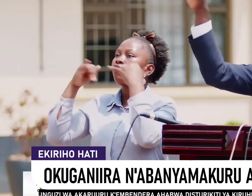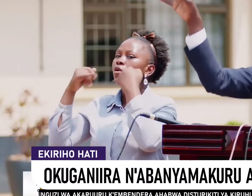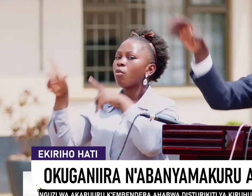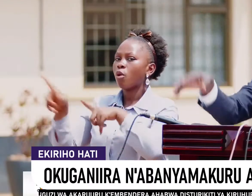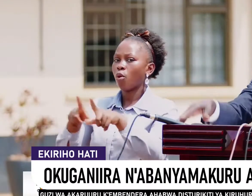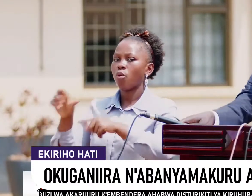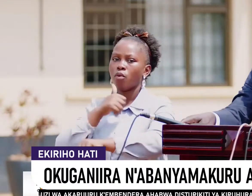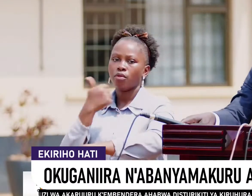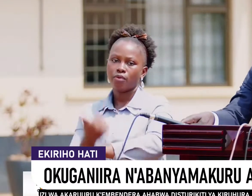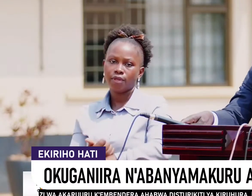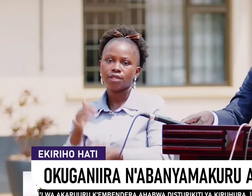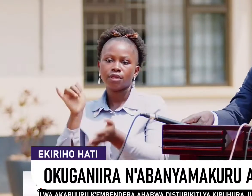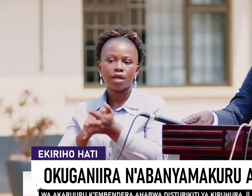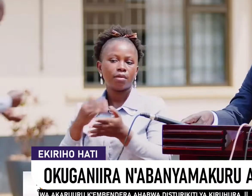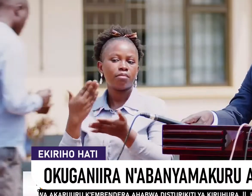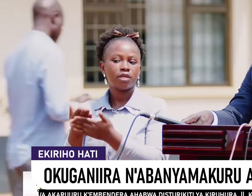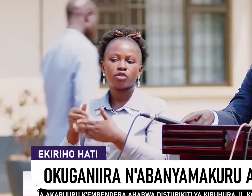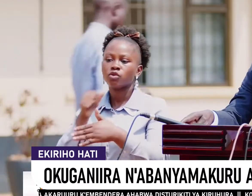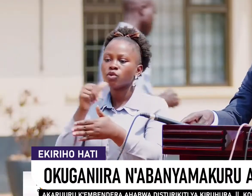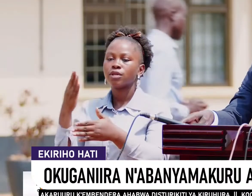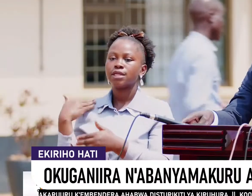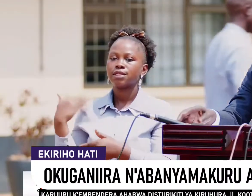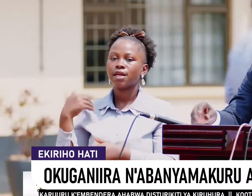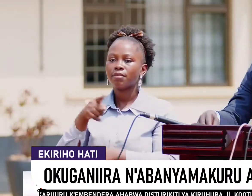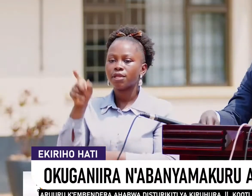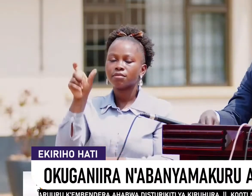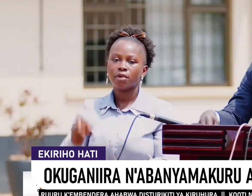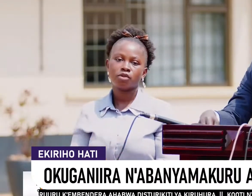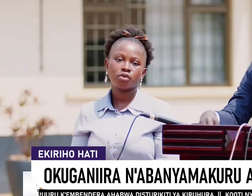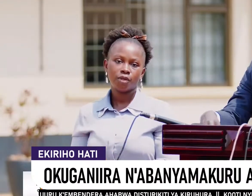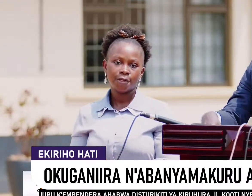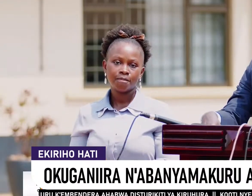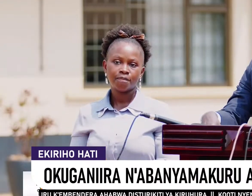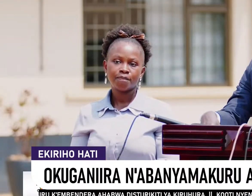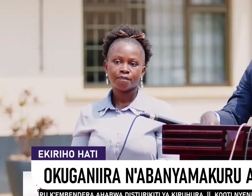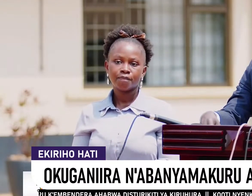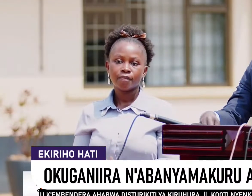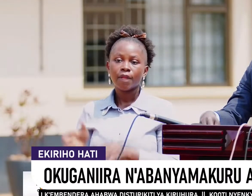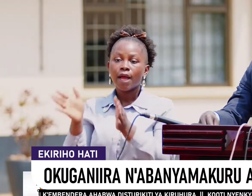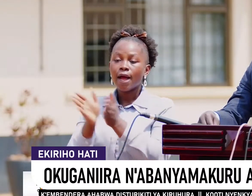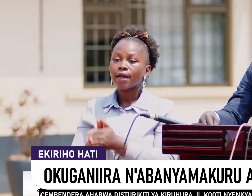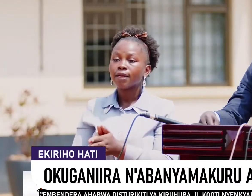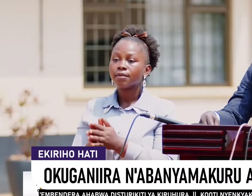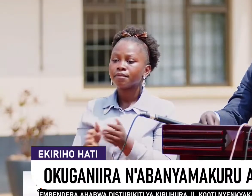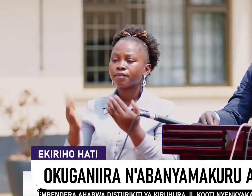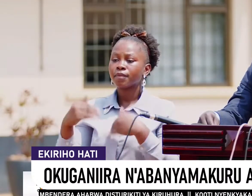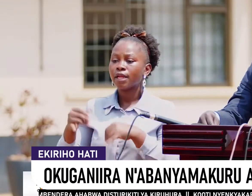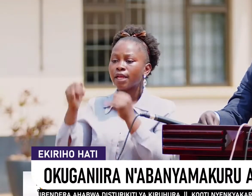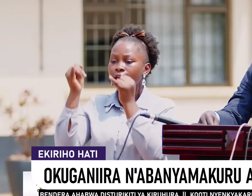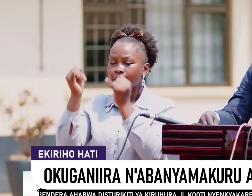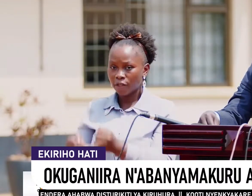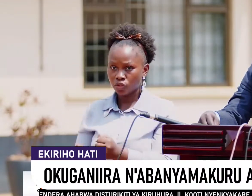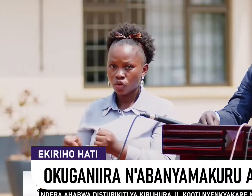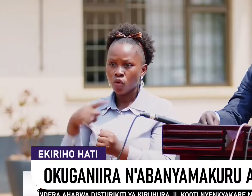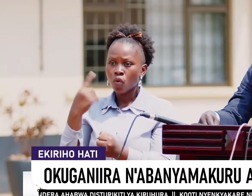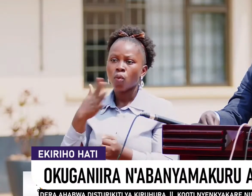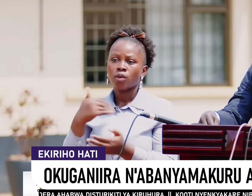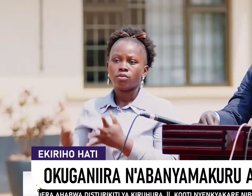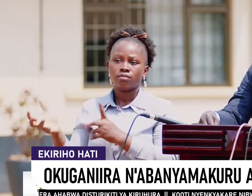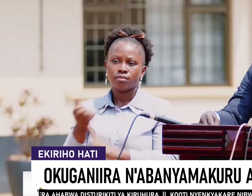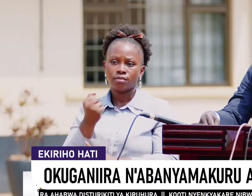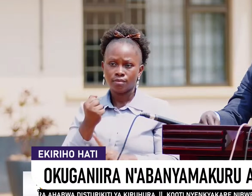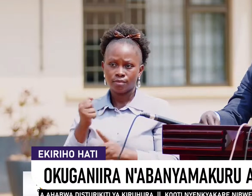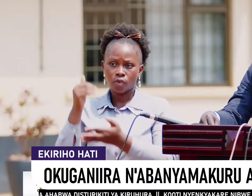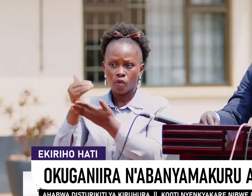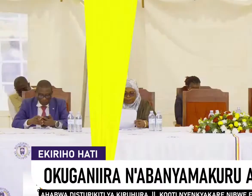local authorities that don't disturb Mr. Sejemba. An individual intending to collect the nomination forms